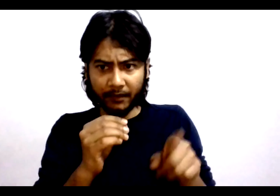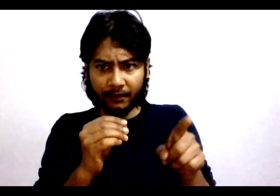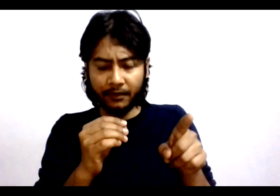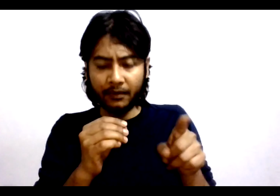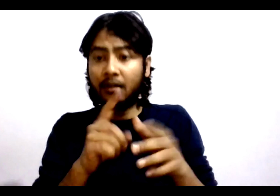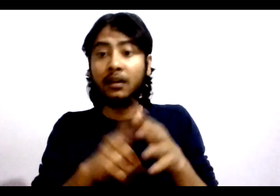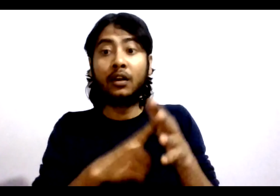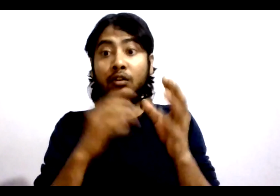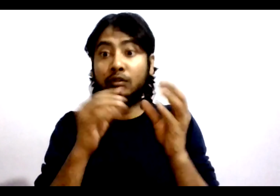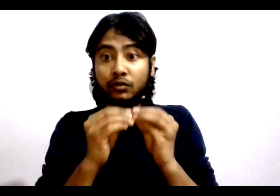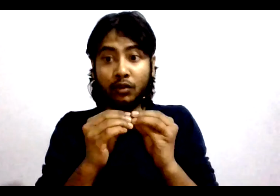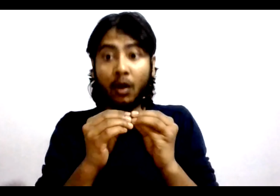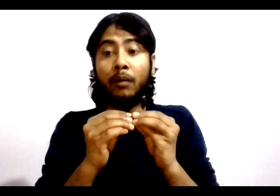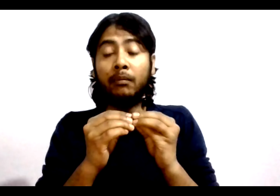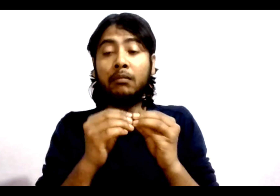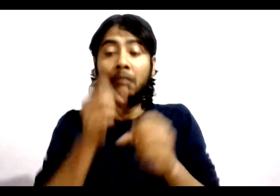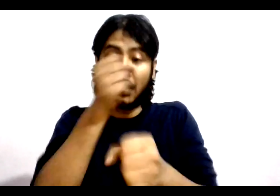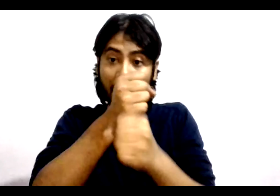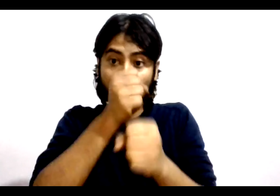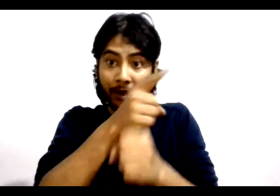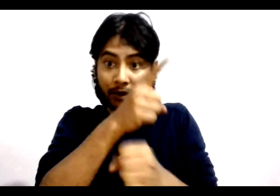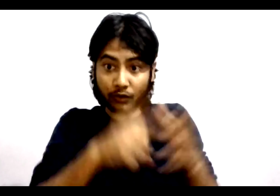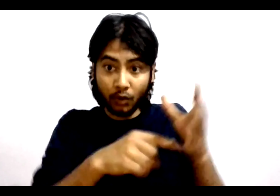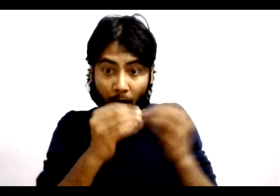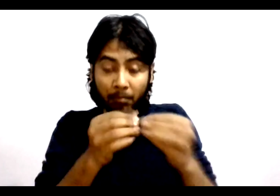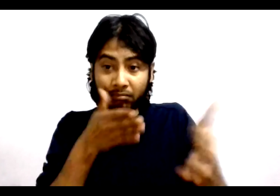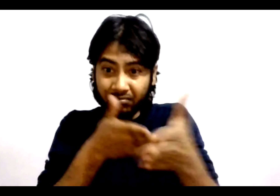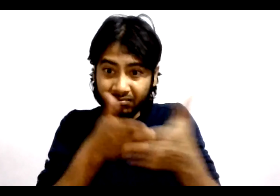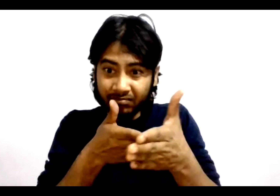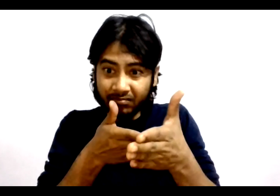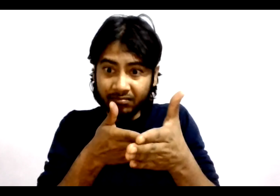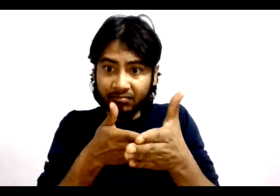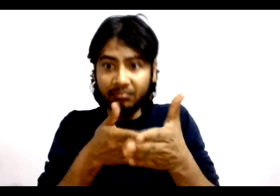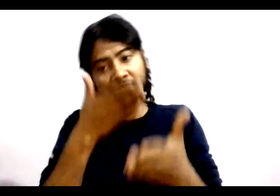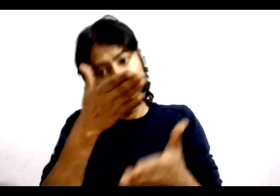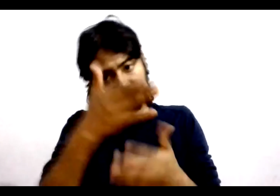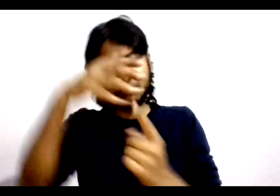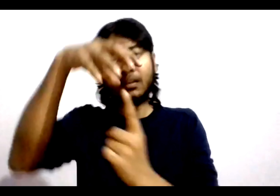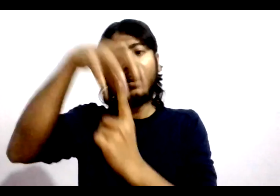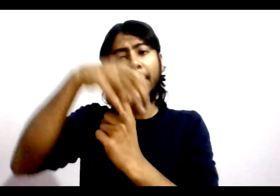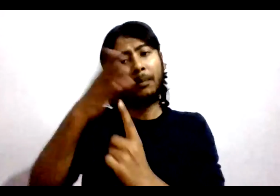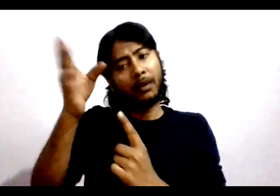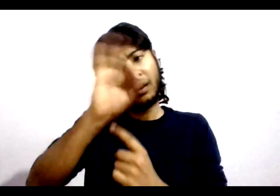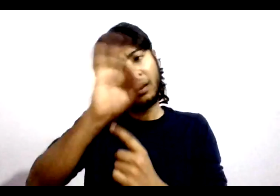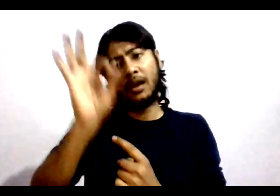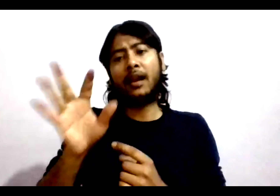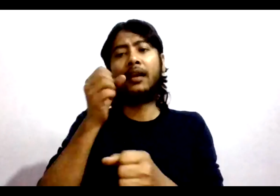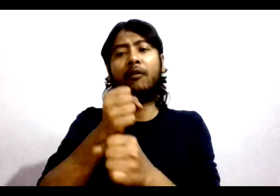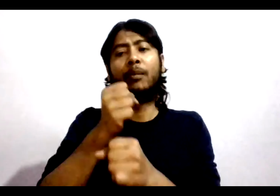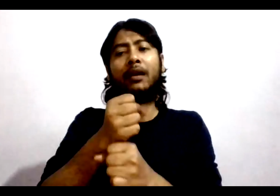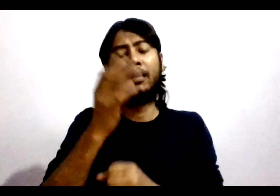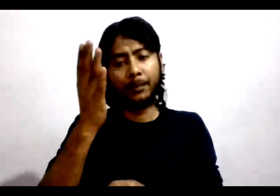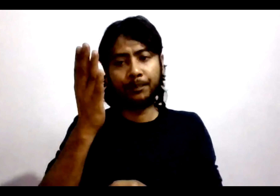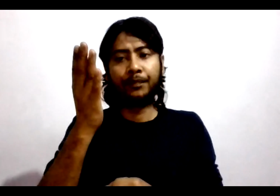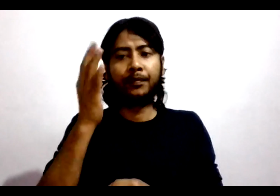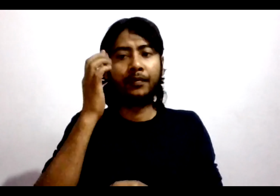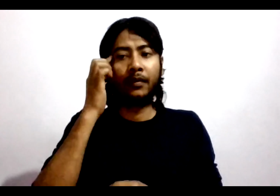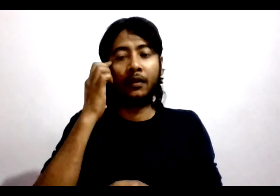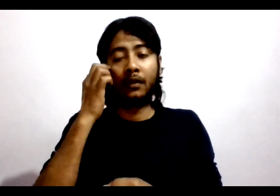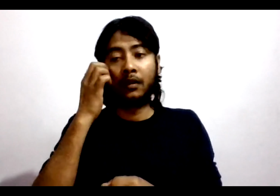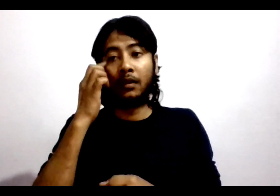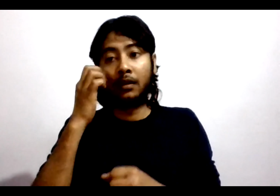there are systems and officers created within that department. But since it is a public issue, and under the law, you